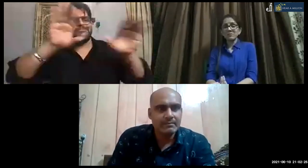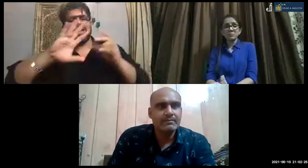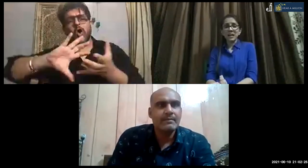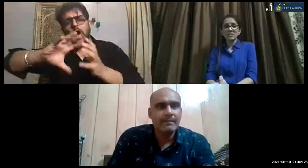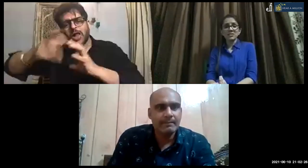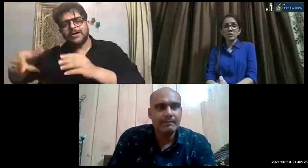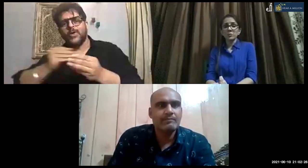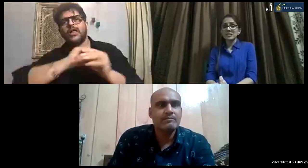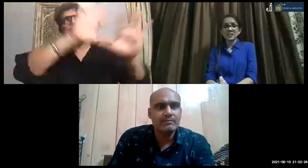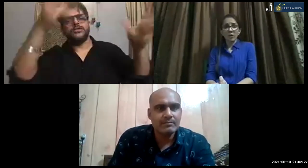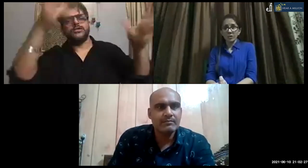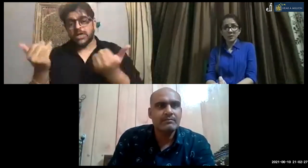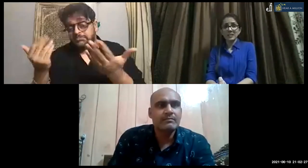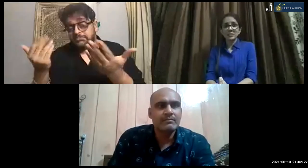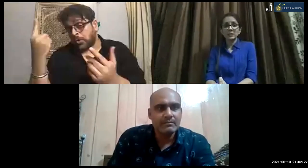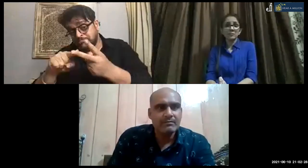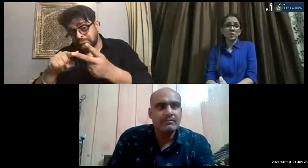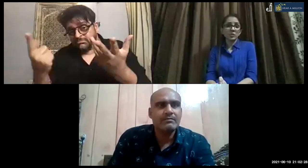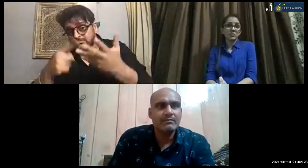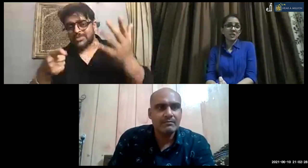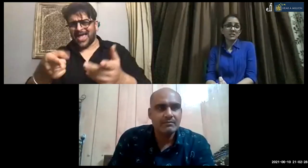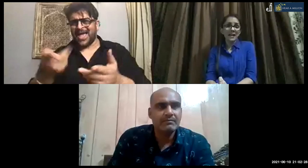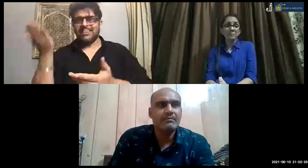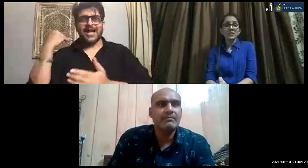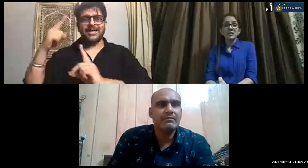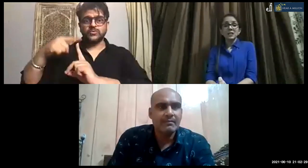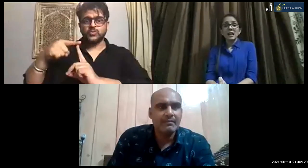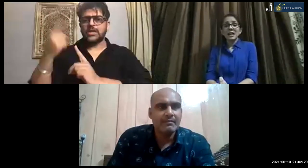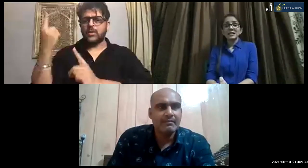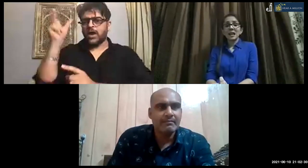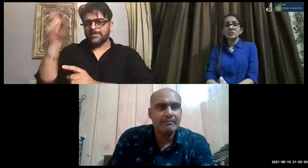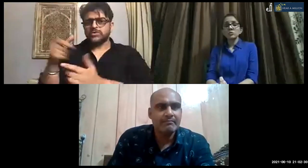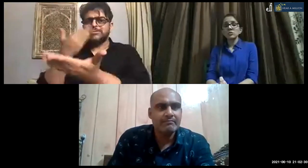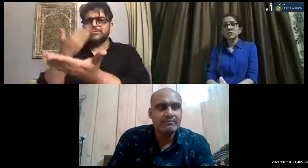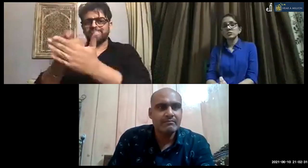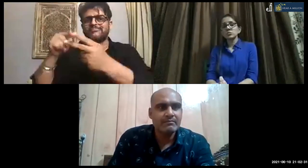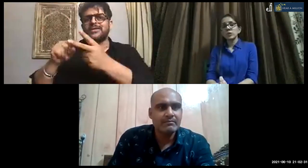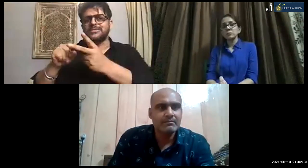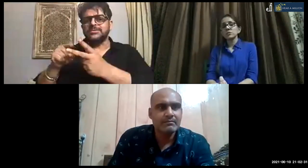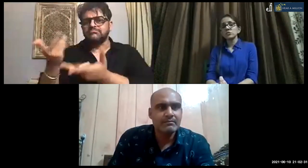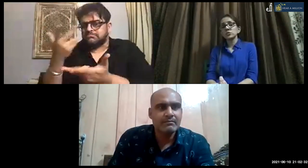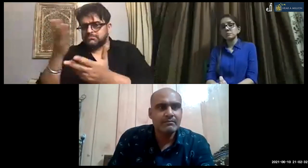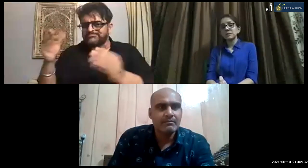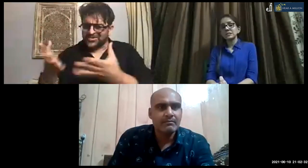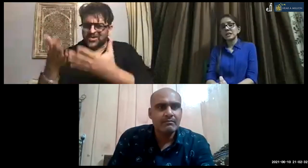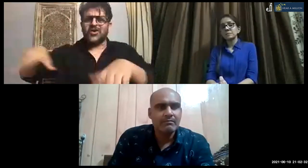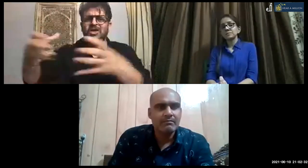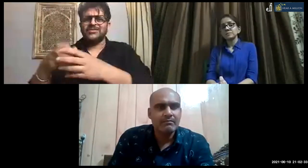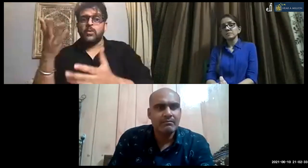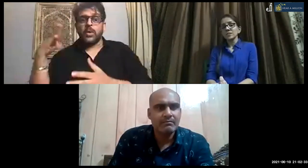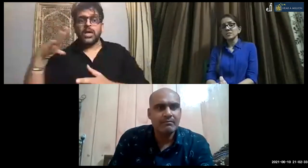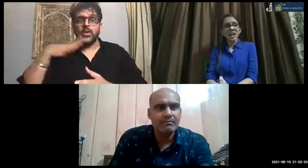maybe even private documents, like automatically will, you know, we could start that. And last Tuesday, there was this one person who recommended